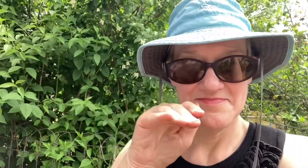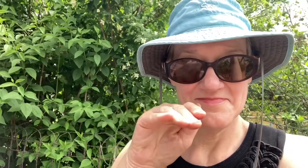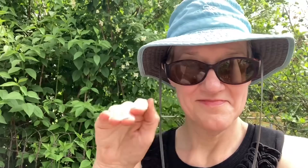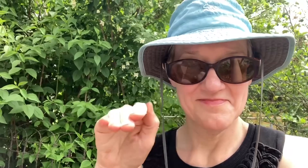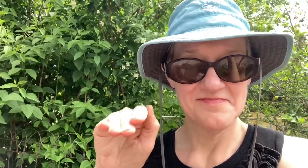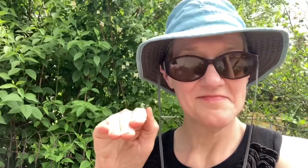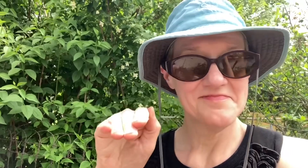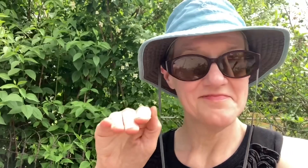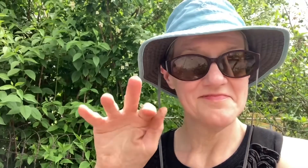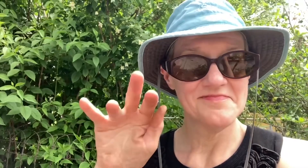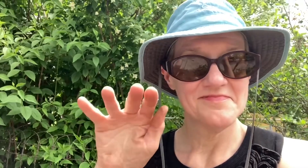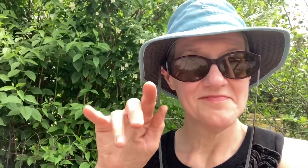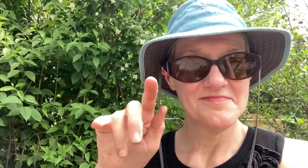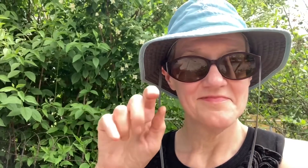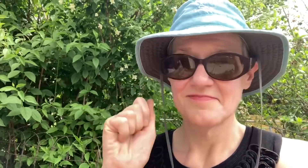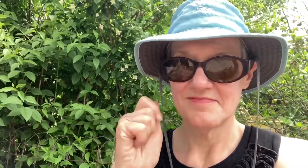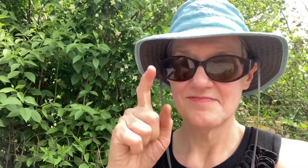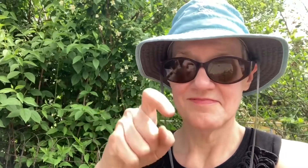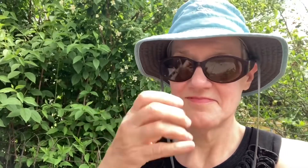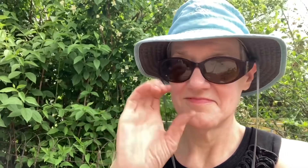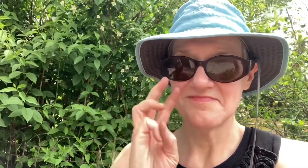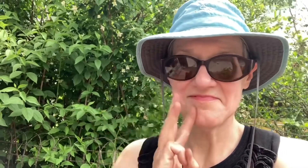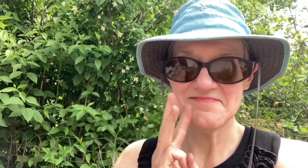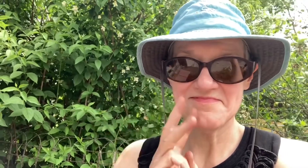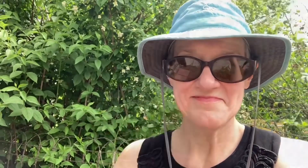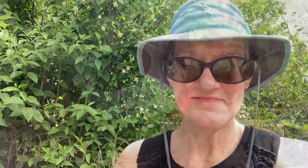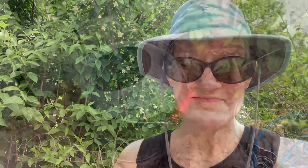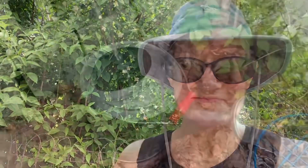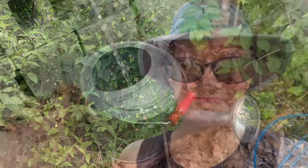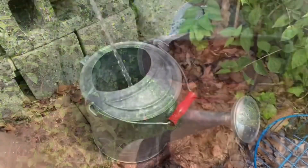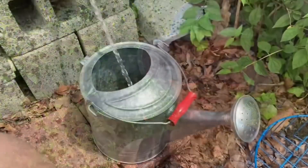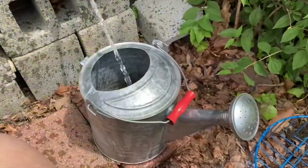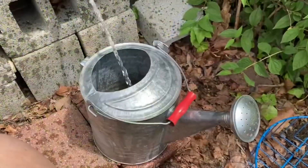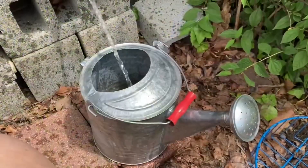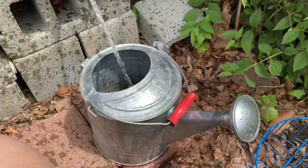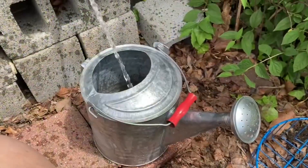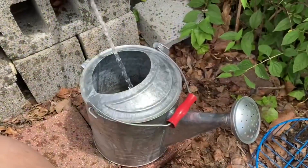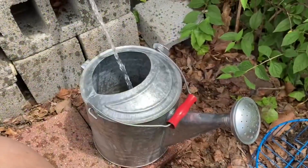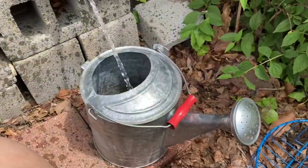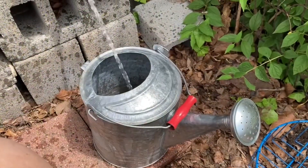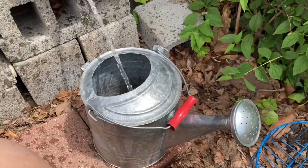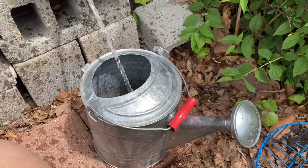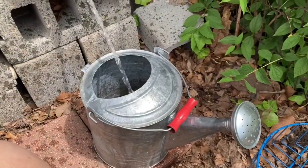They're too tall for the shelf. They all, though, need a good drink of water.